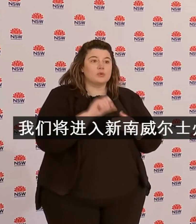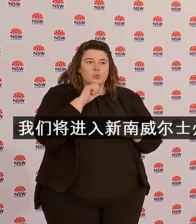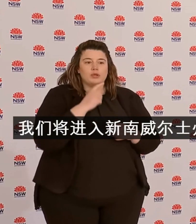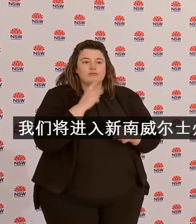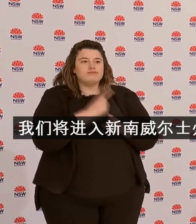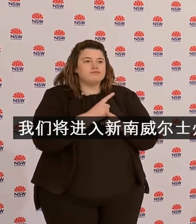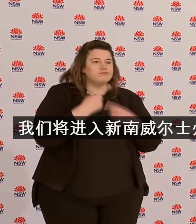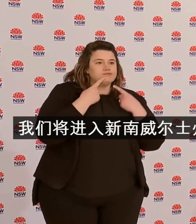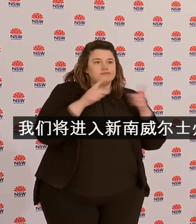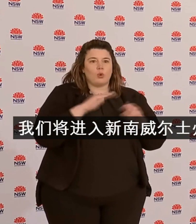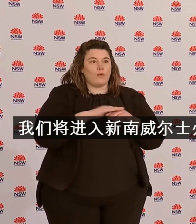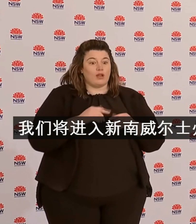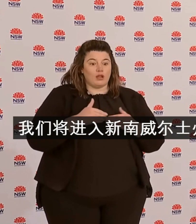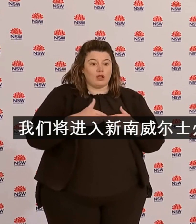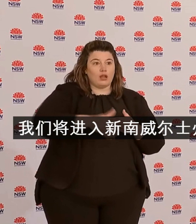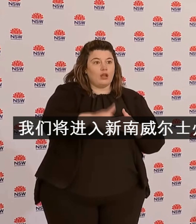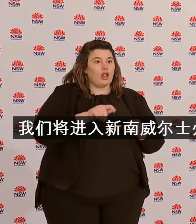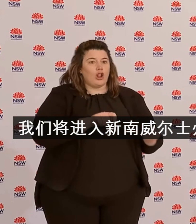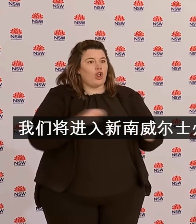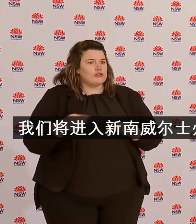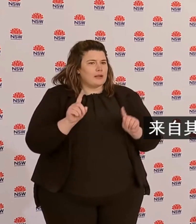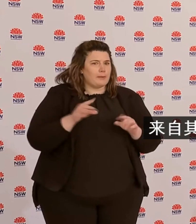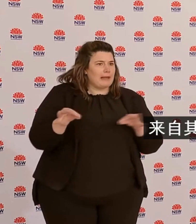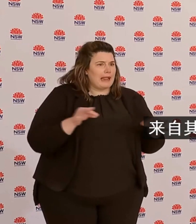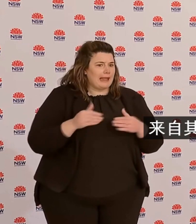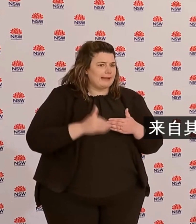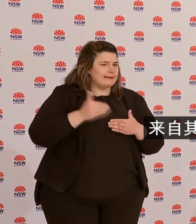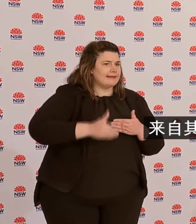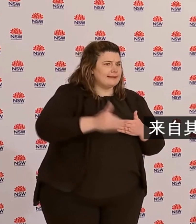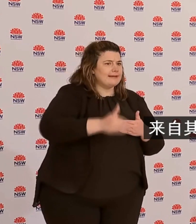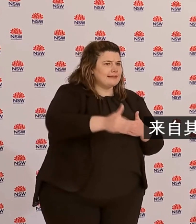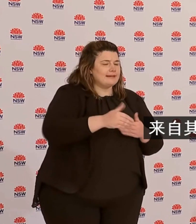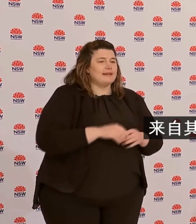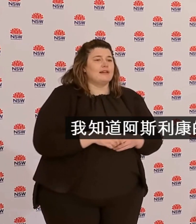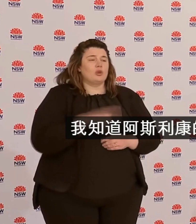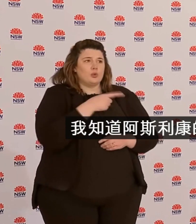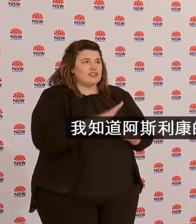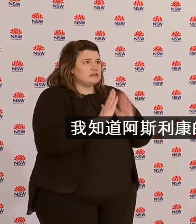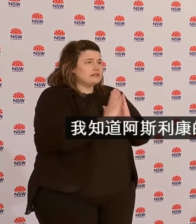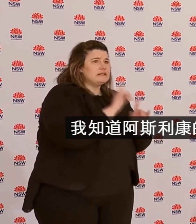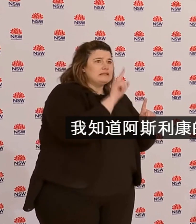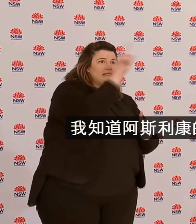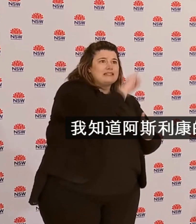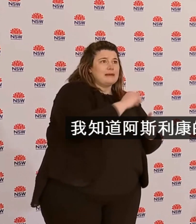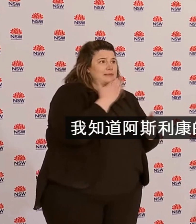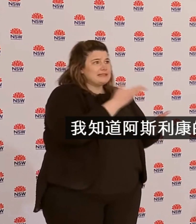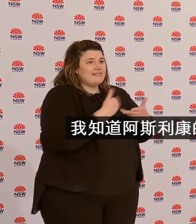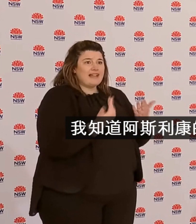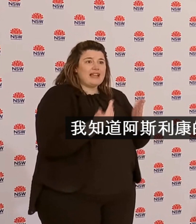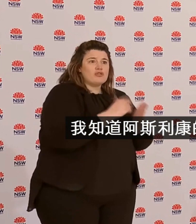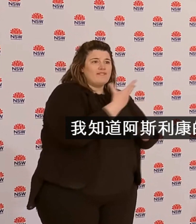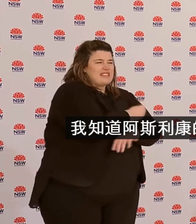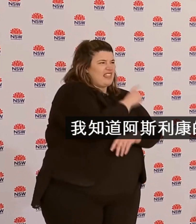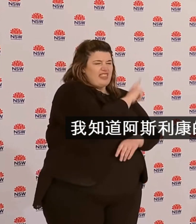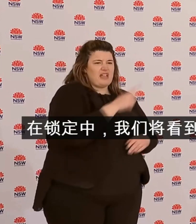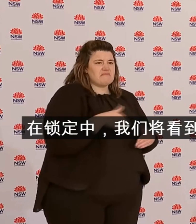going to go into New South Wales. Obviously, your plea for more vaccines from the other states has been knocked back. I note the AstraZeneca changes, but